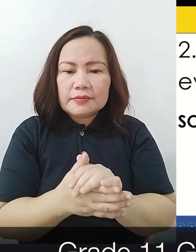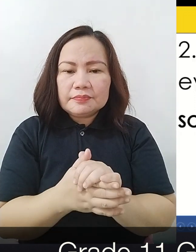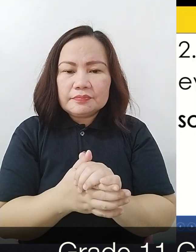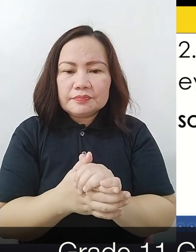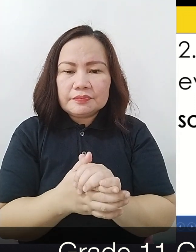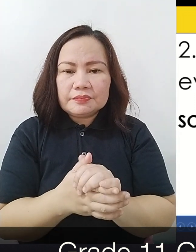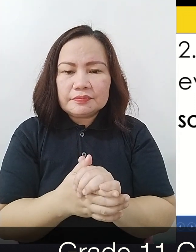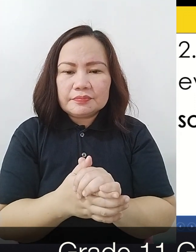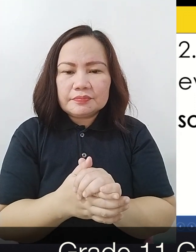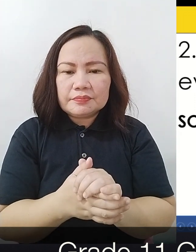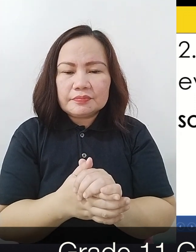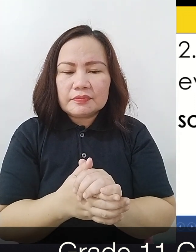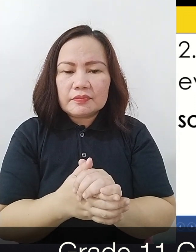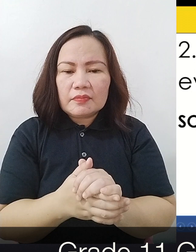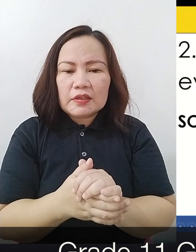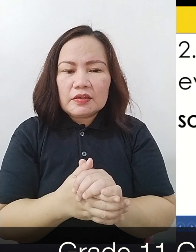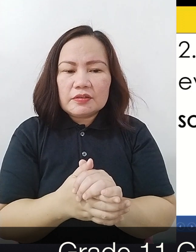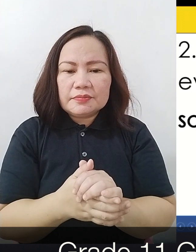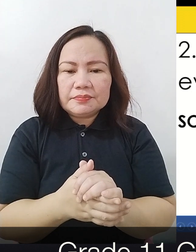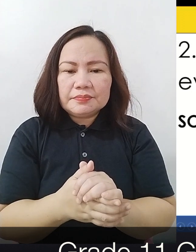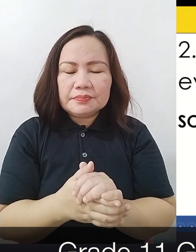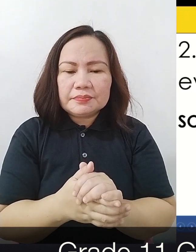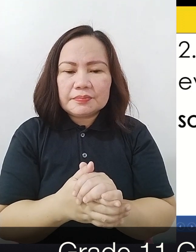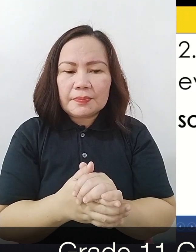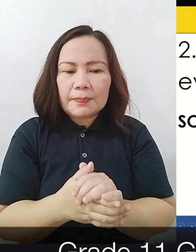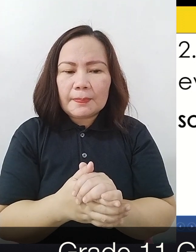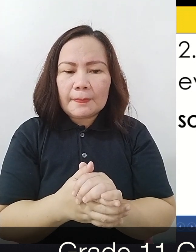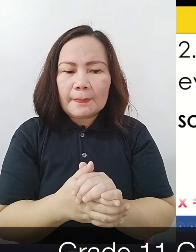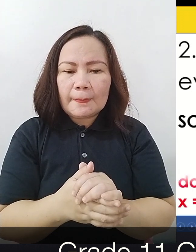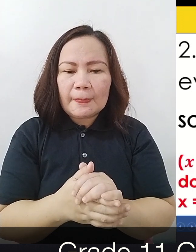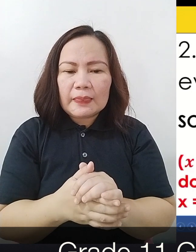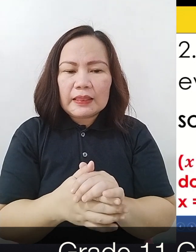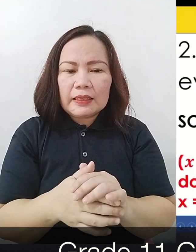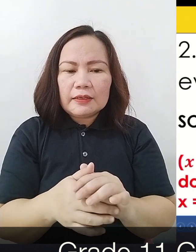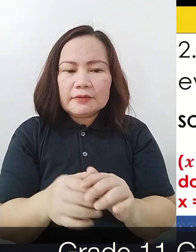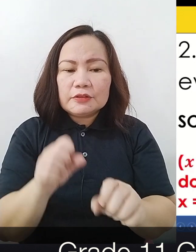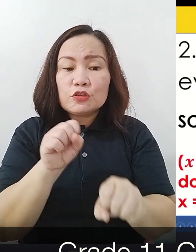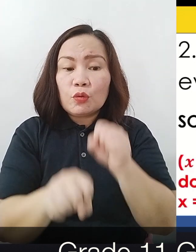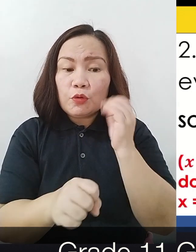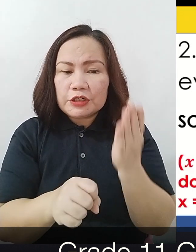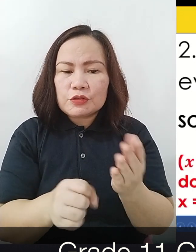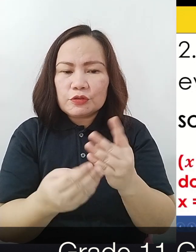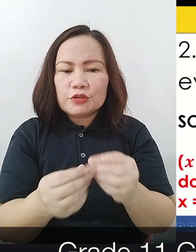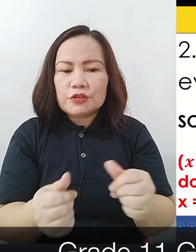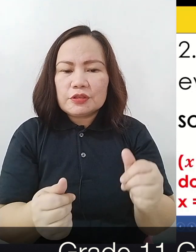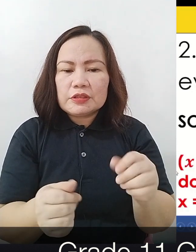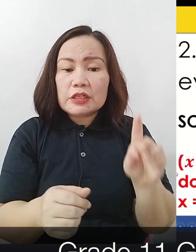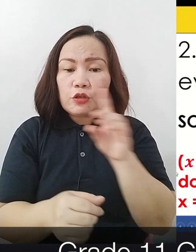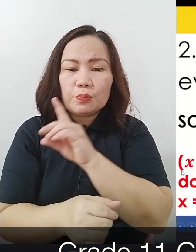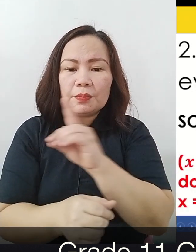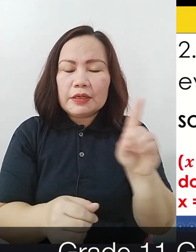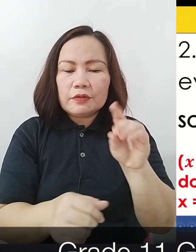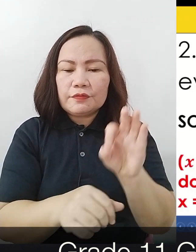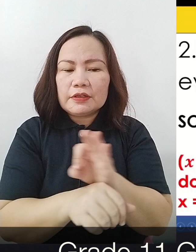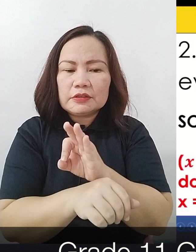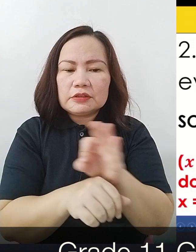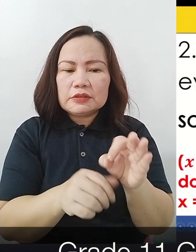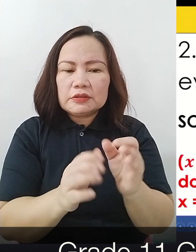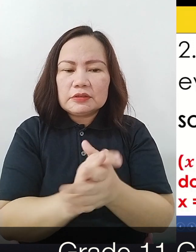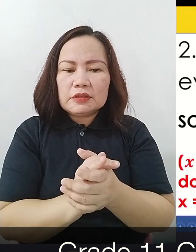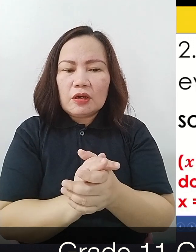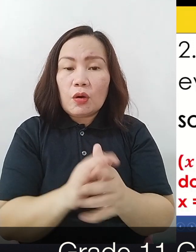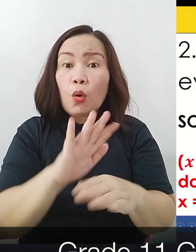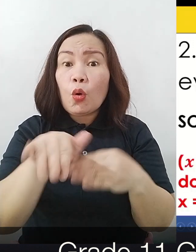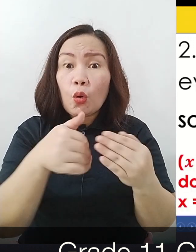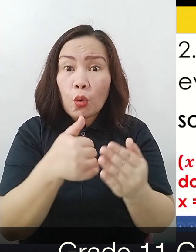So dapat hindi to mag-0. Since we have x squared minus 4, so therefore, all set of